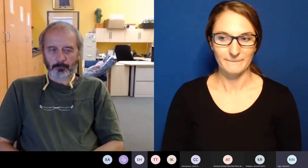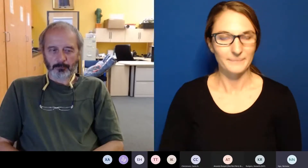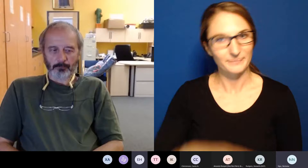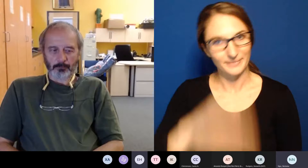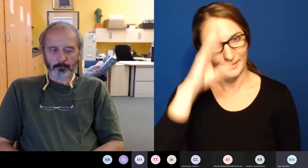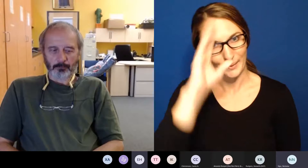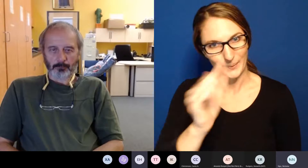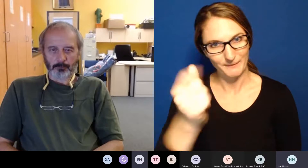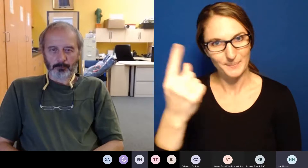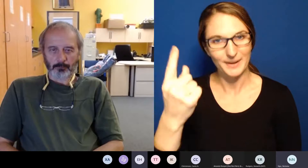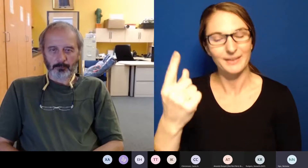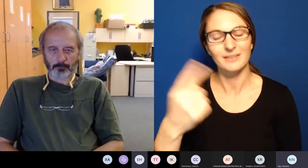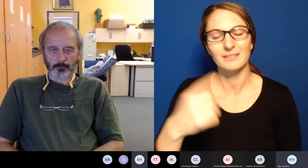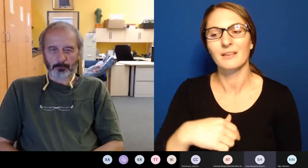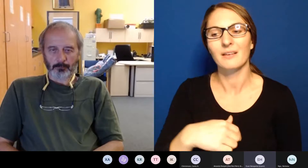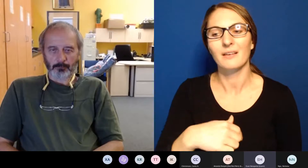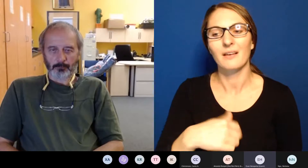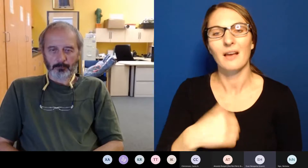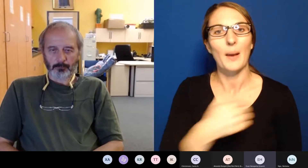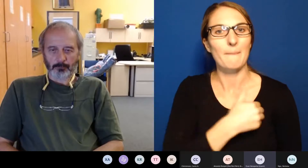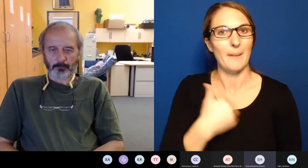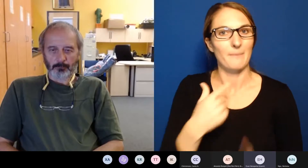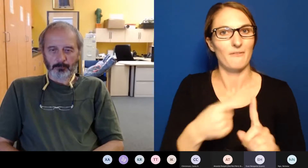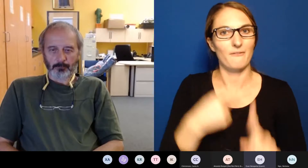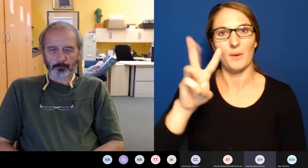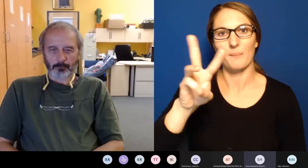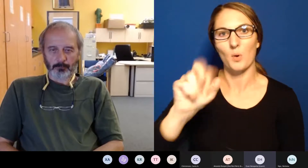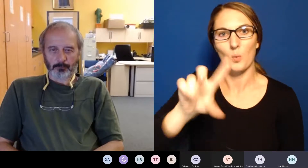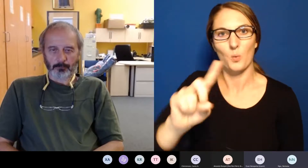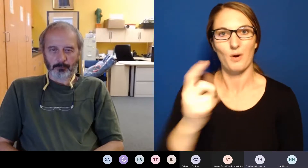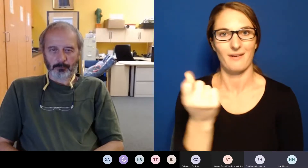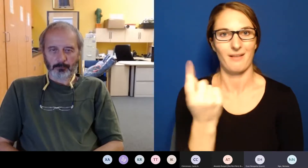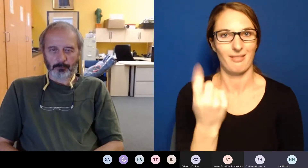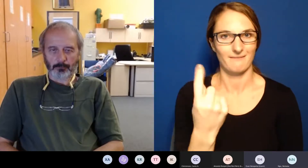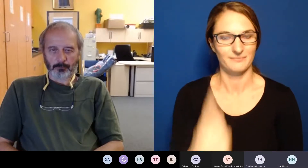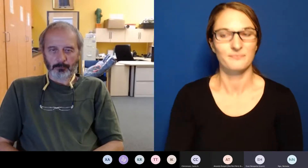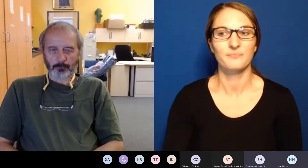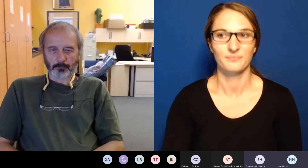Hello, everyone. Evan Henspeter, member from Ward 11.